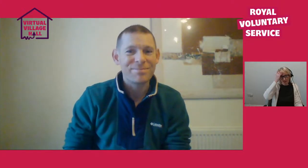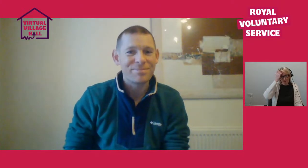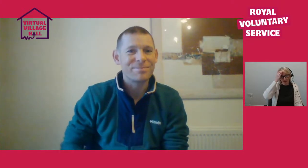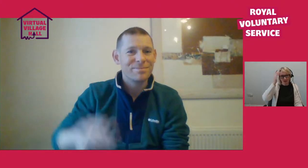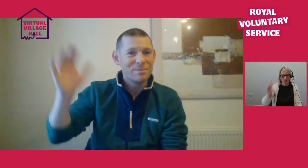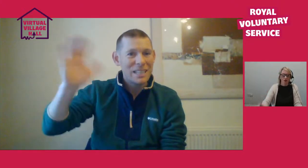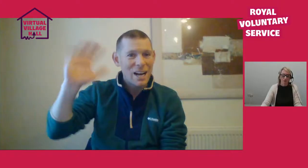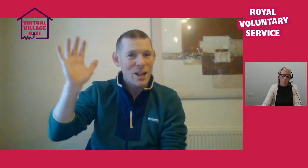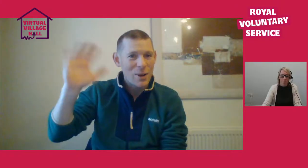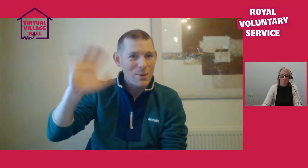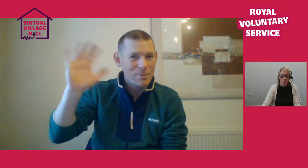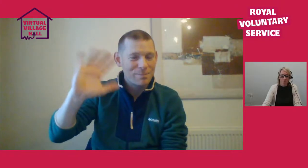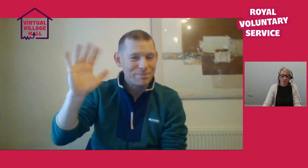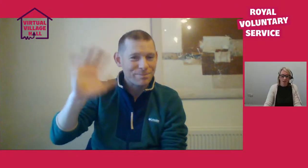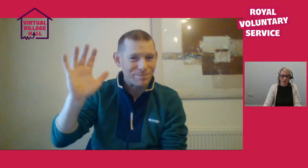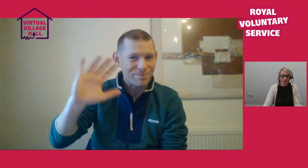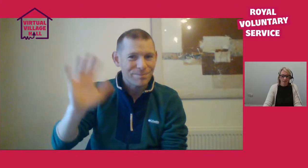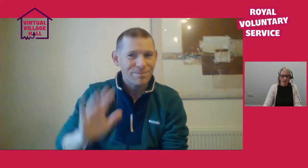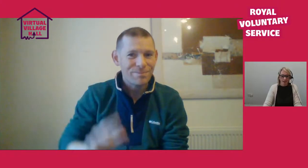let's make a start.